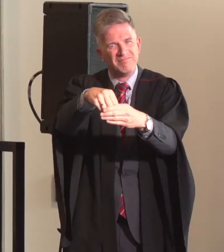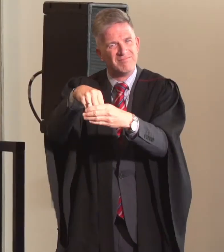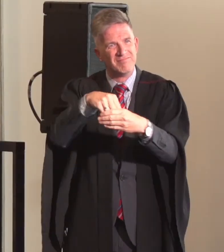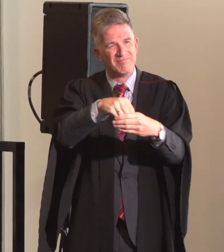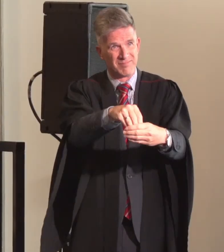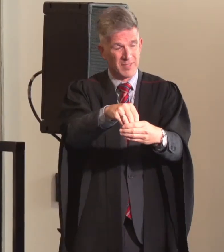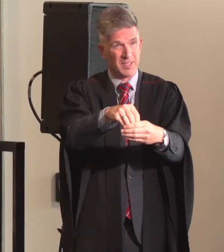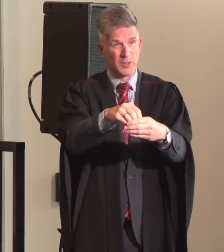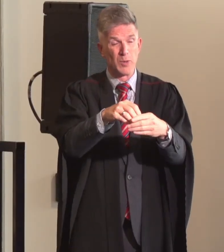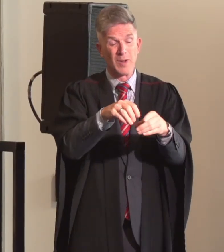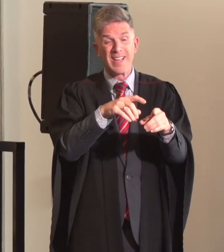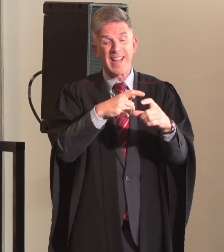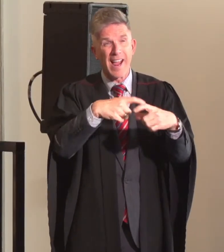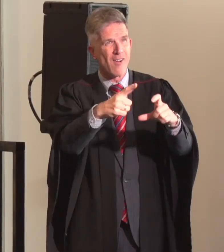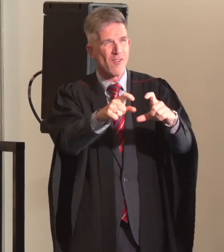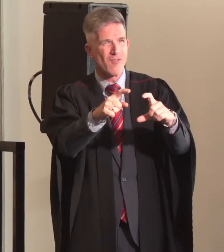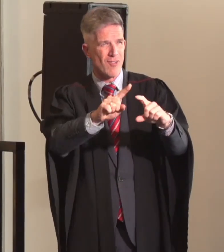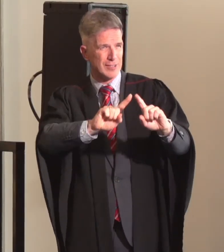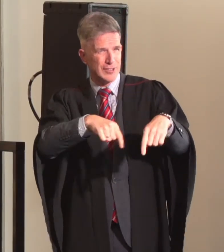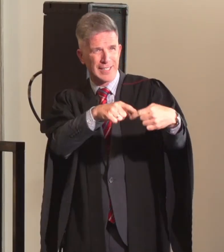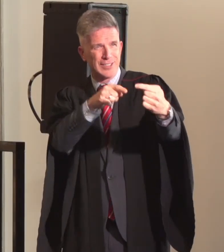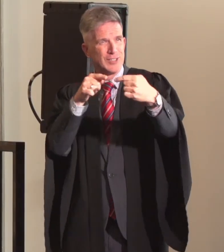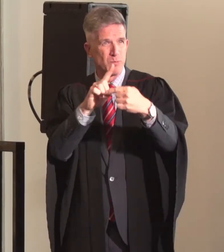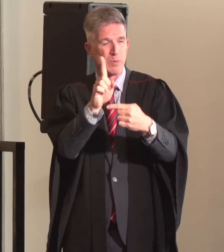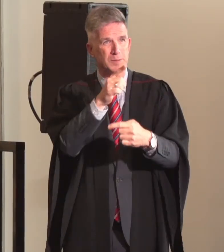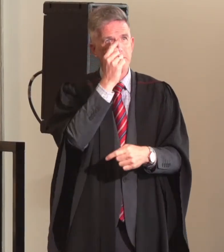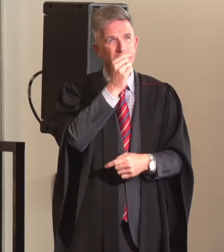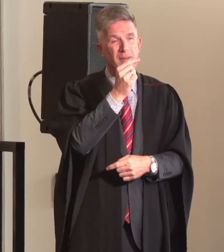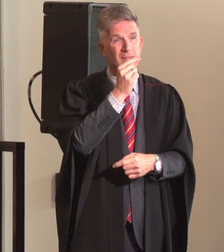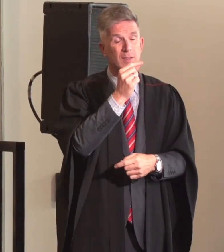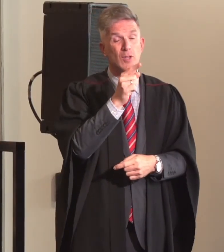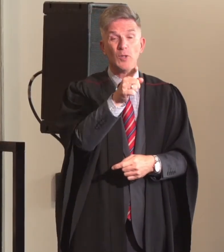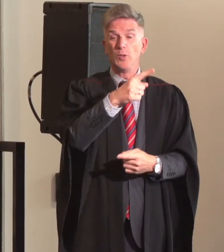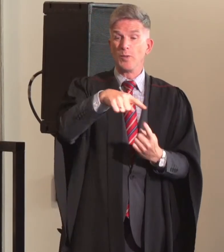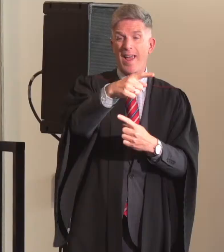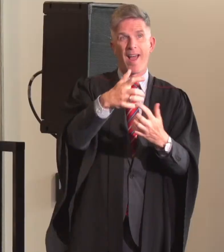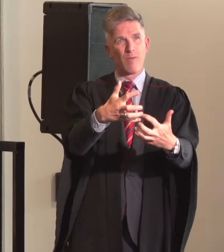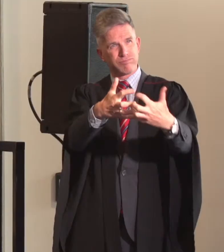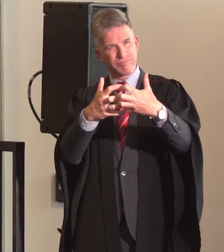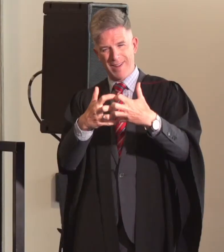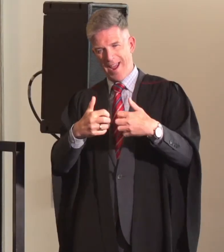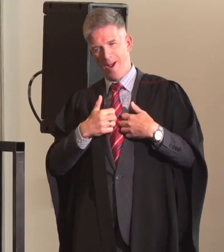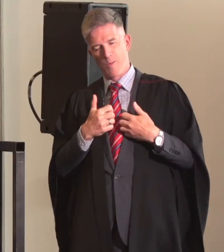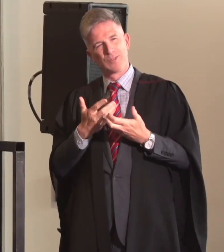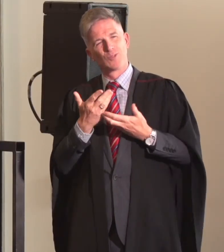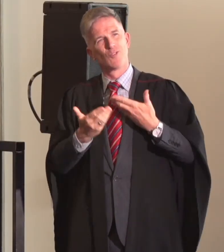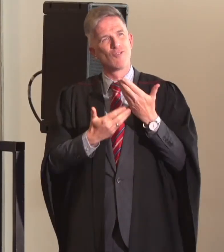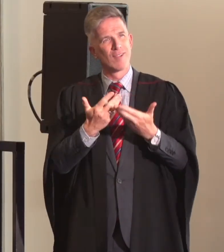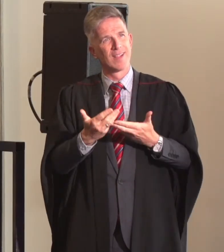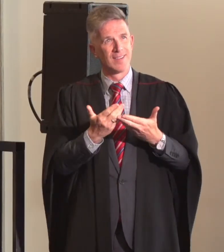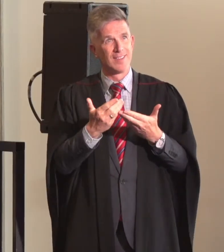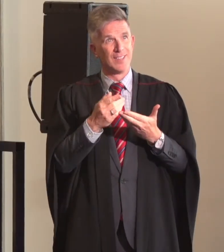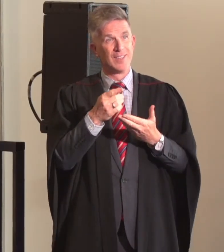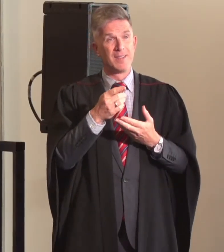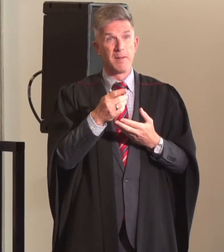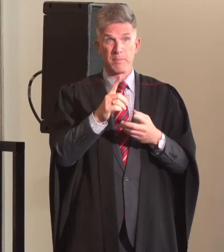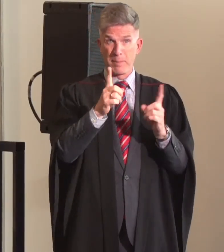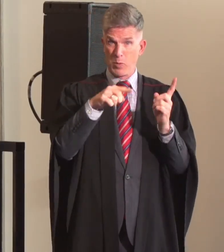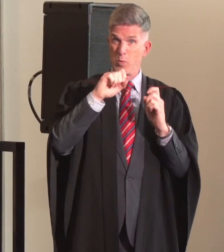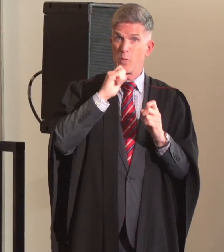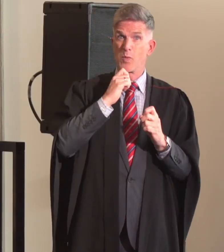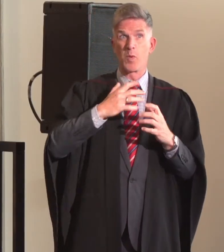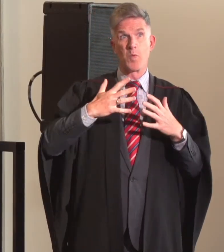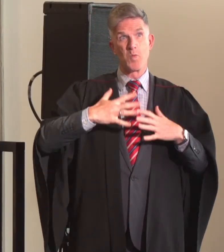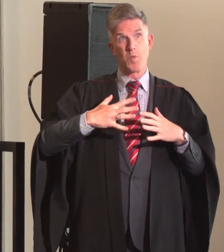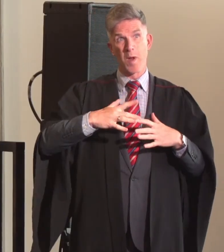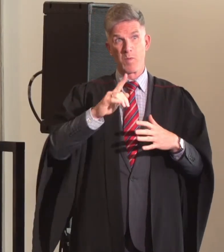possible. You're now part of our story, and your journey matters. Not just to you, but everyone who wear what you wear what you